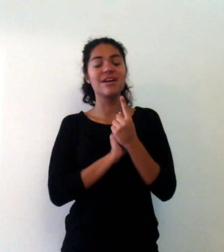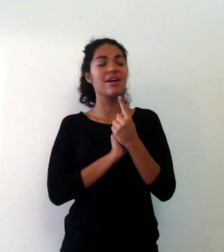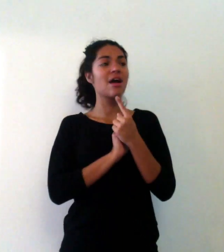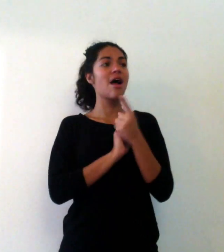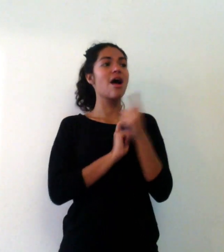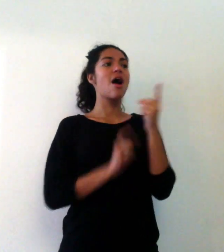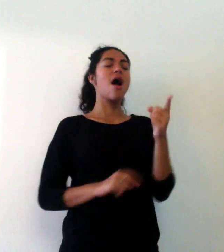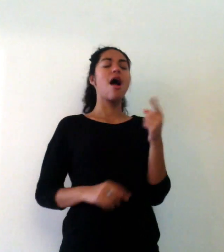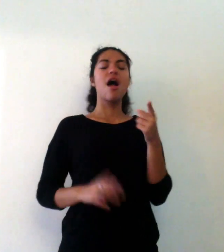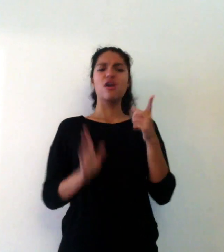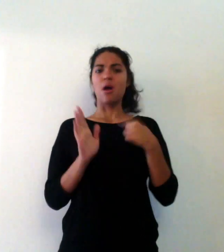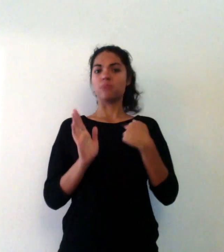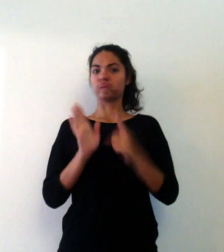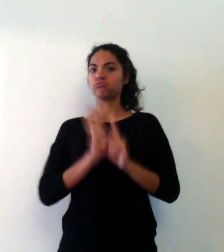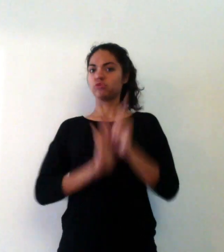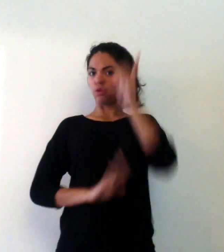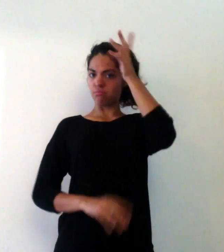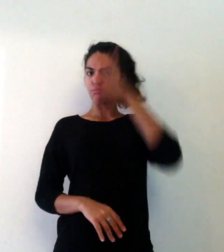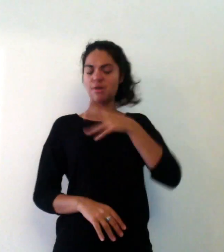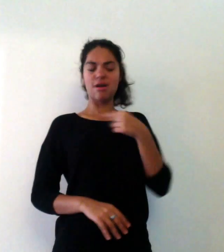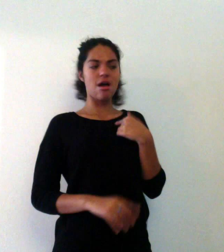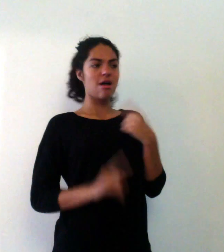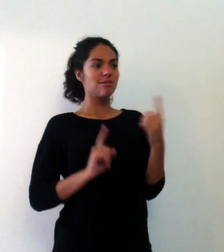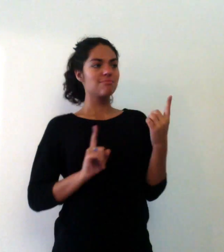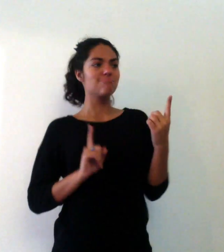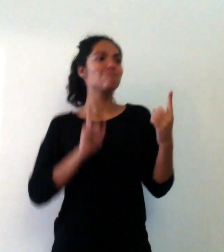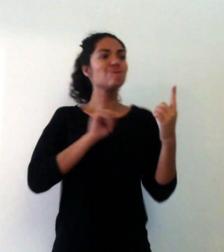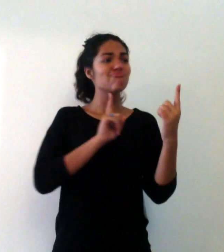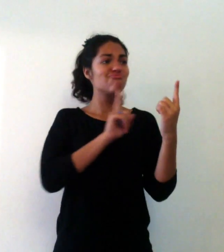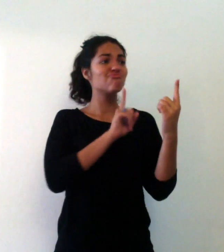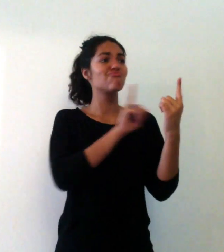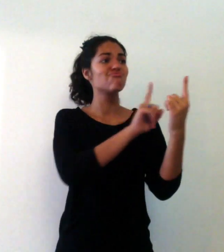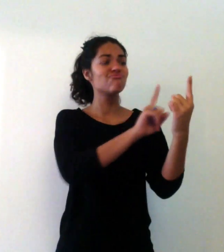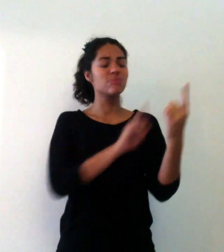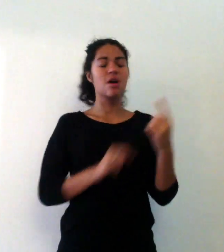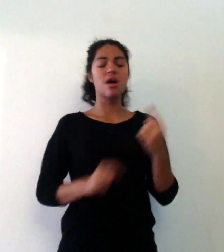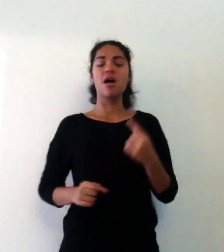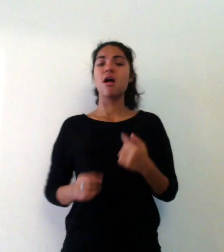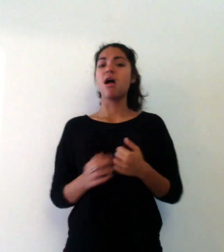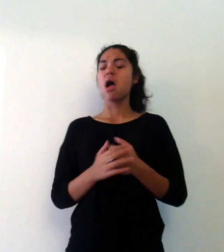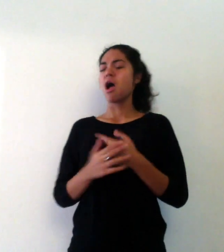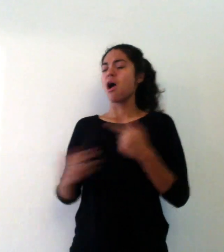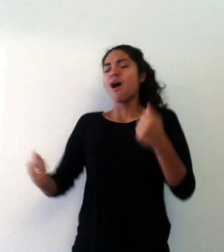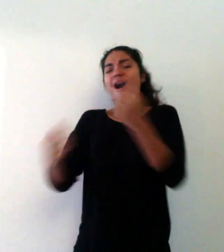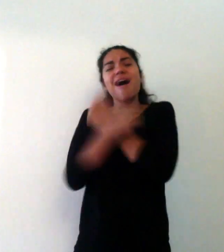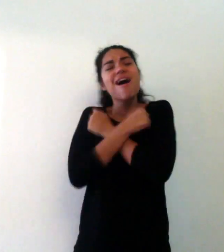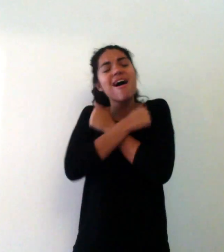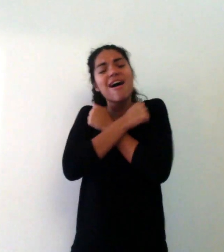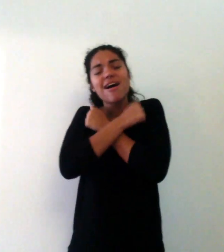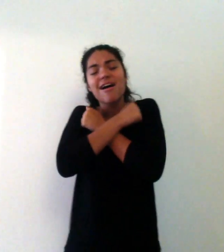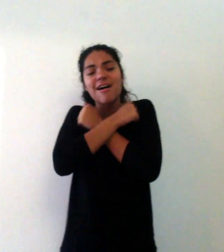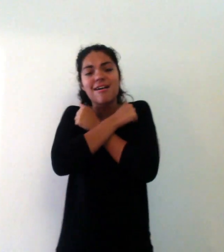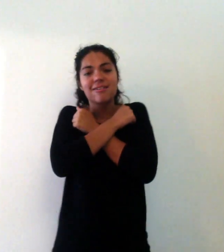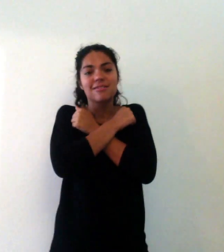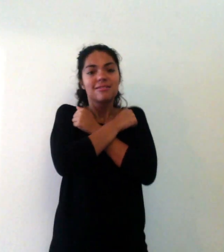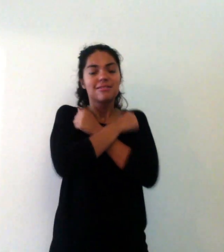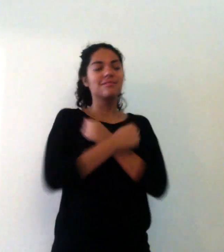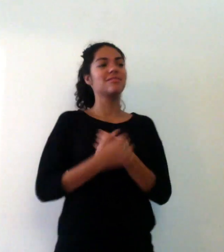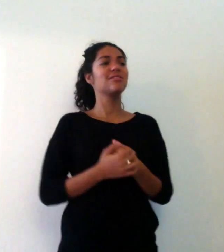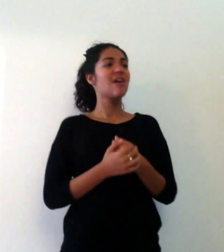tall gentleman. He said, I got out of the car, went and introduced myself, and we wrapped our arms around each other. He said, we went in and spent